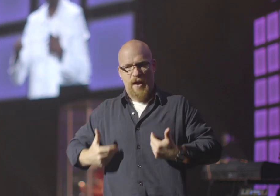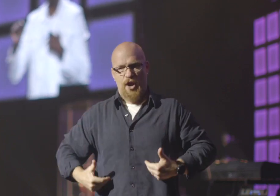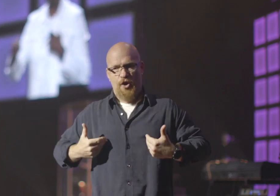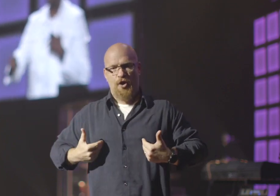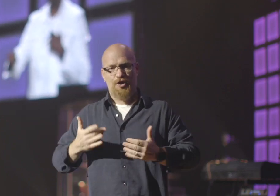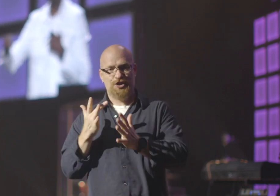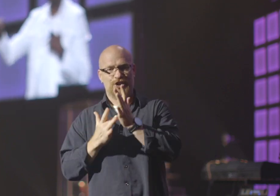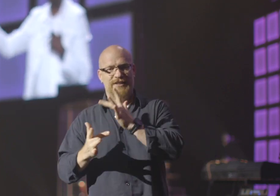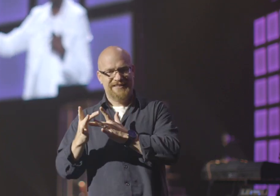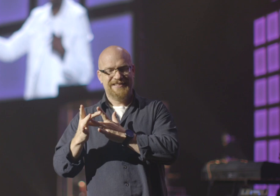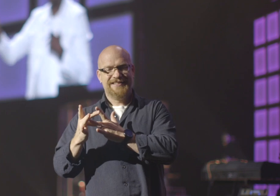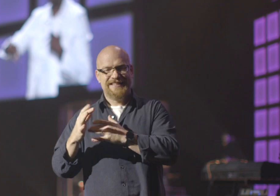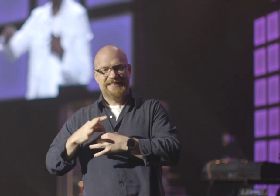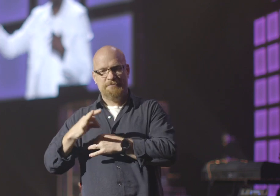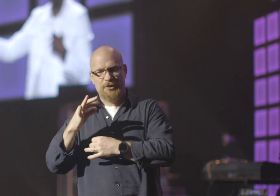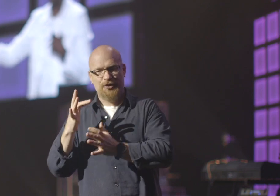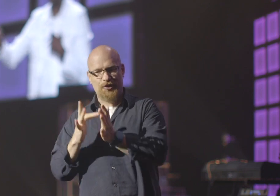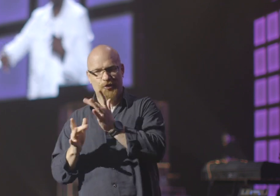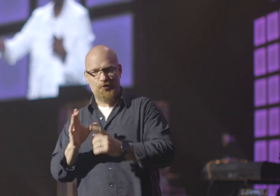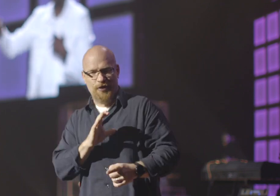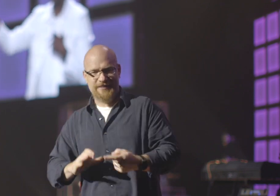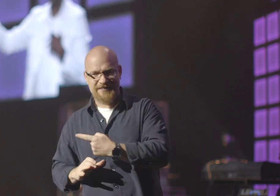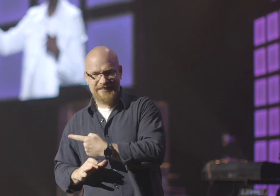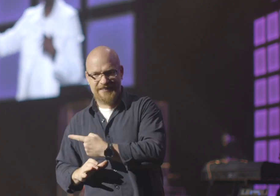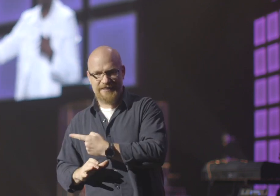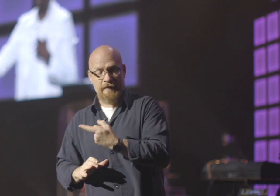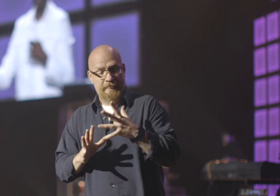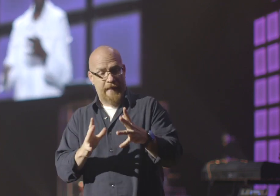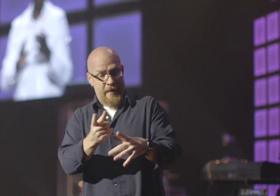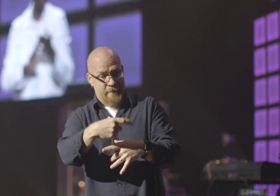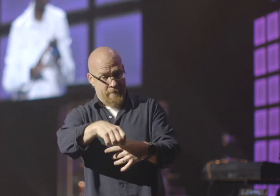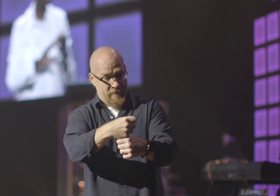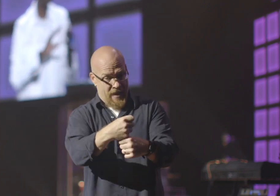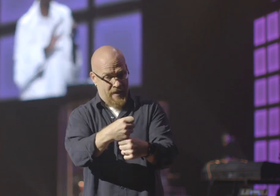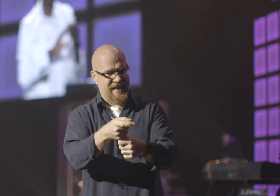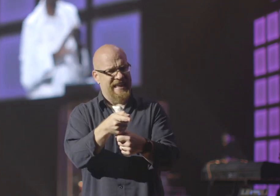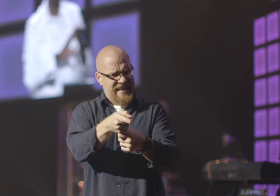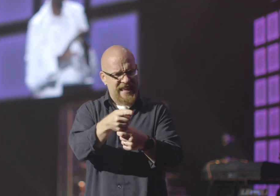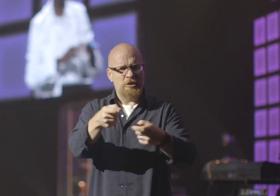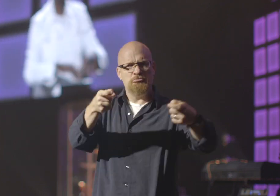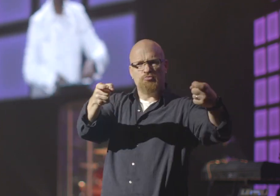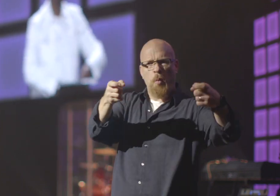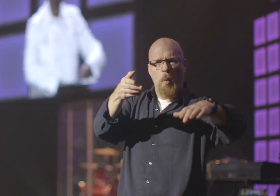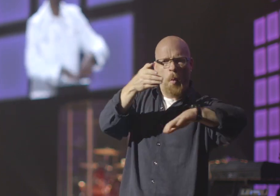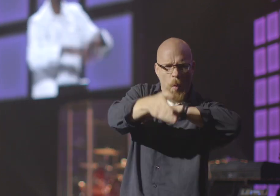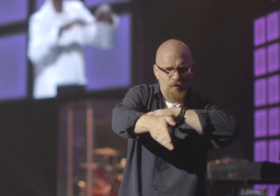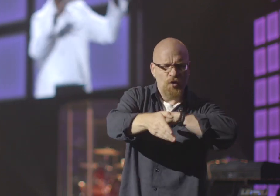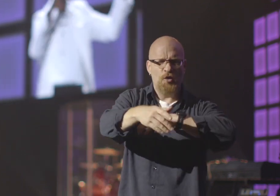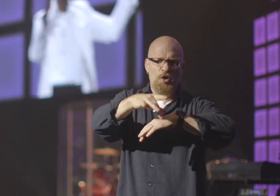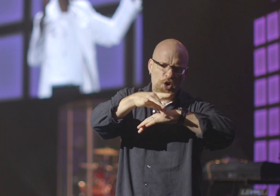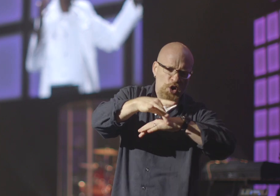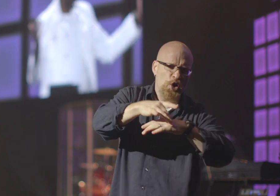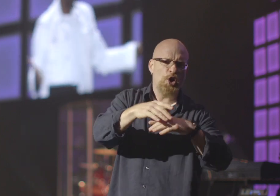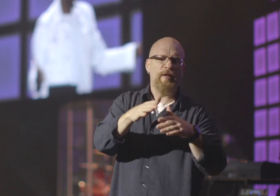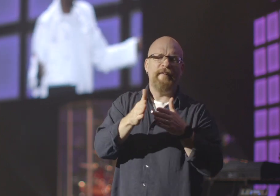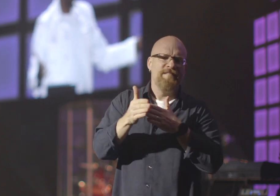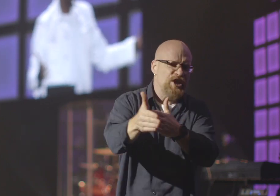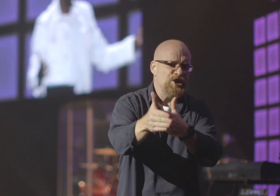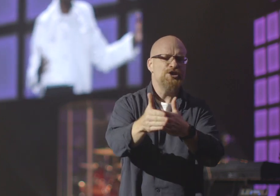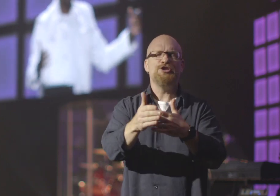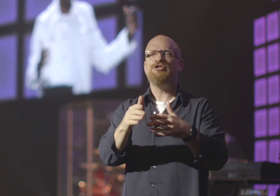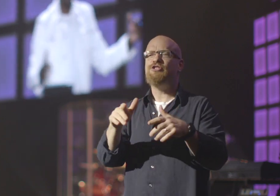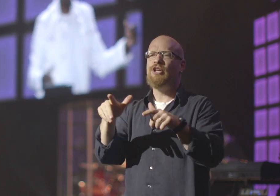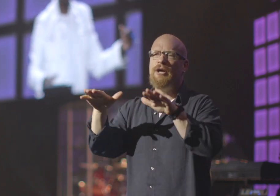and let them, that man that I'm getting ready to make, let him have dominion over the fish of the sea, the birds of the air, and over all the earth.